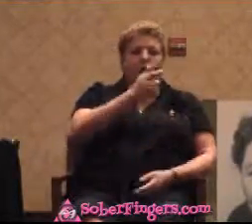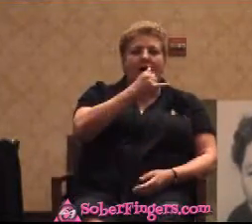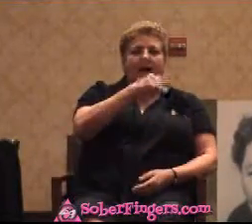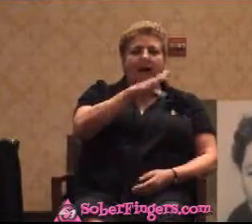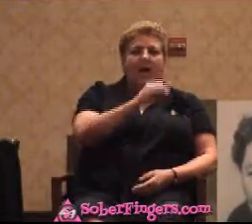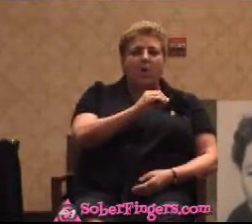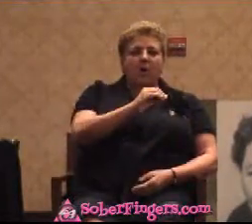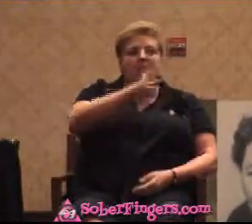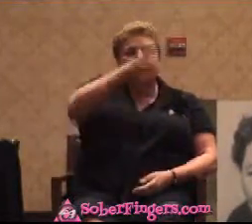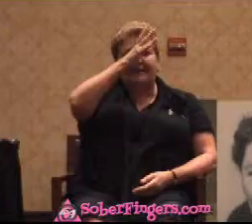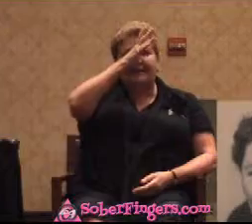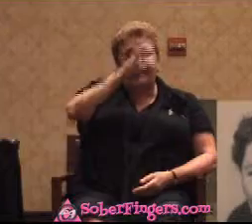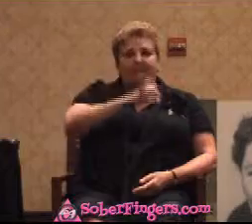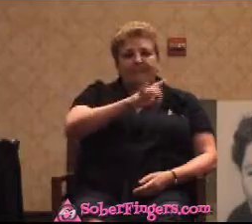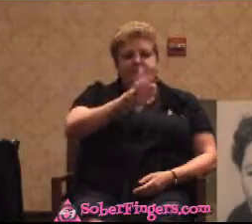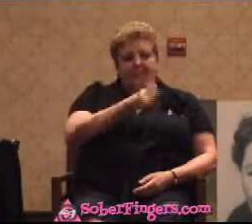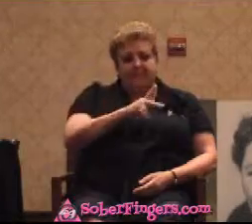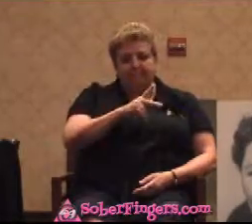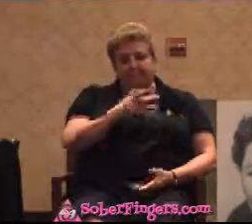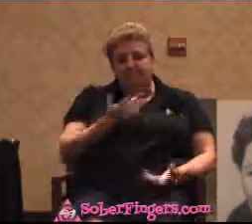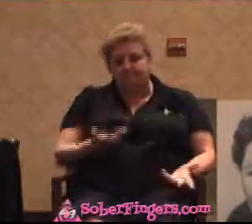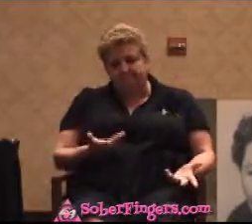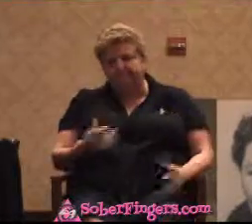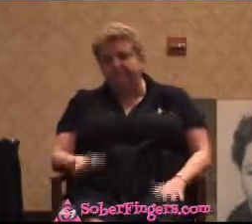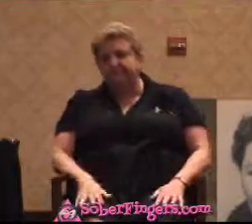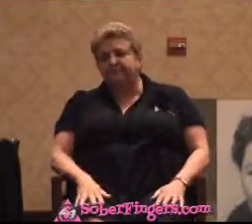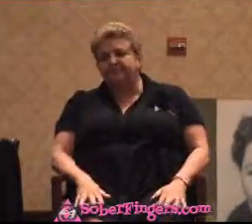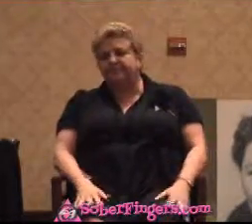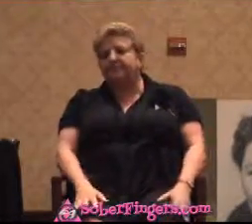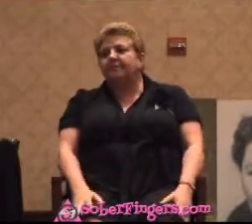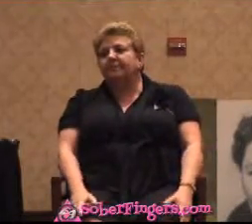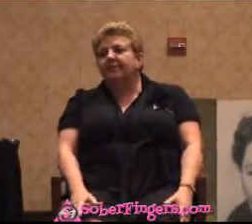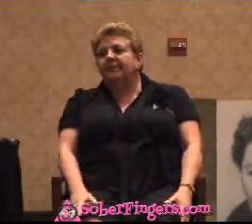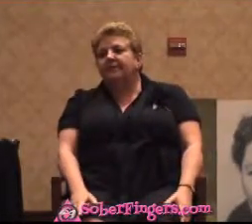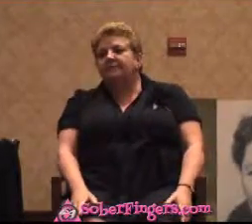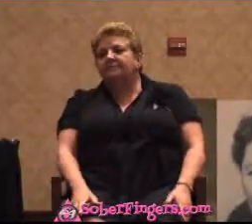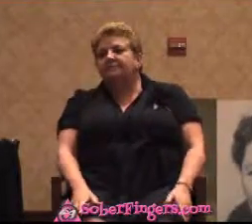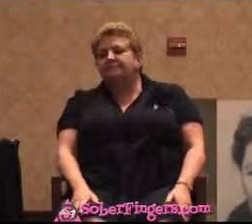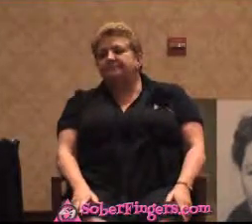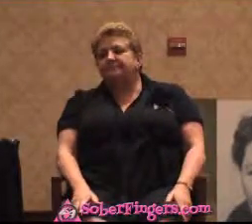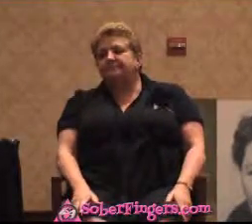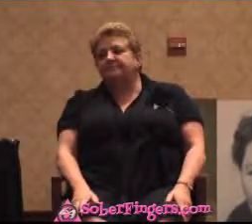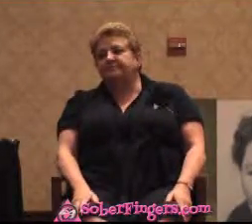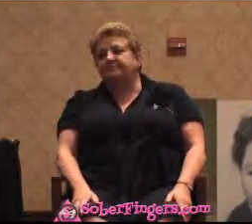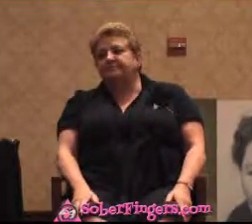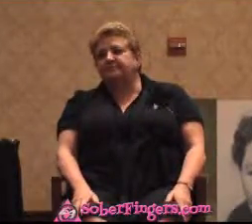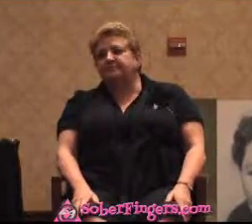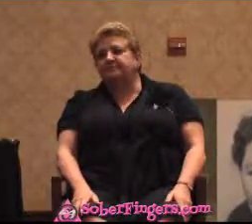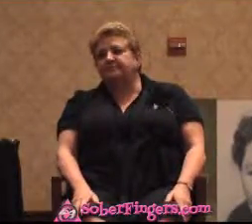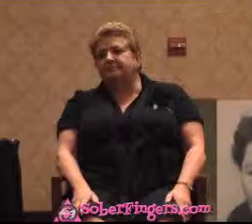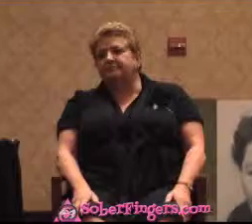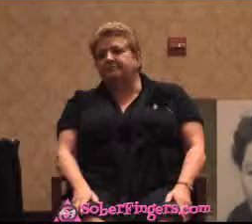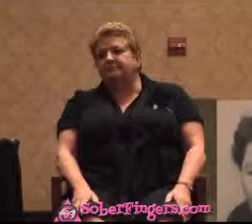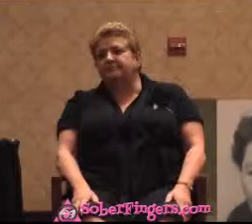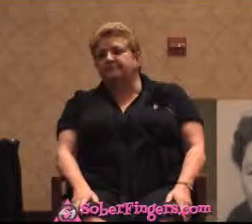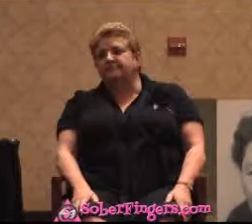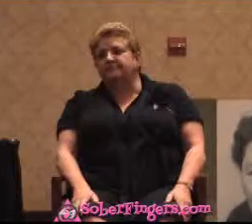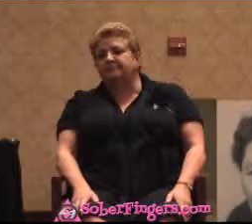and my daddy was there. And he comes into the building, and